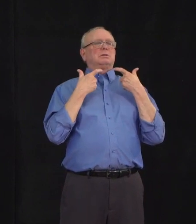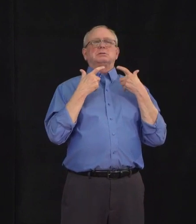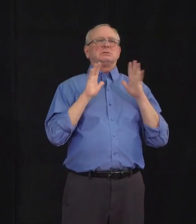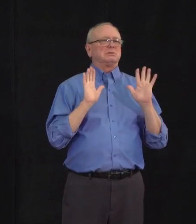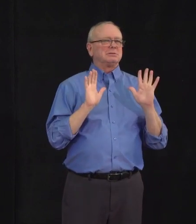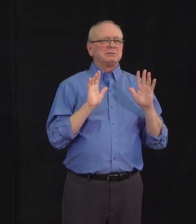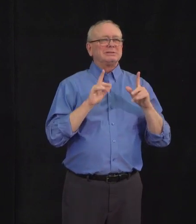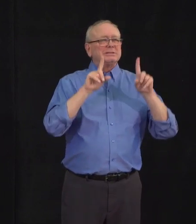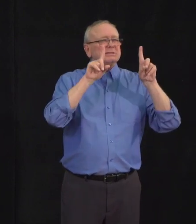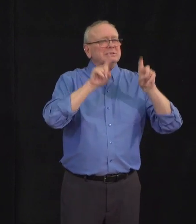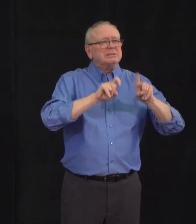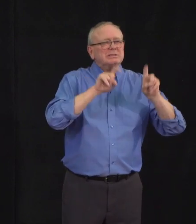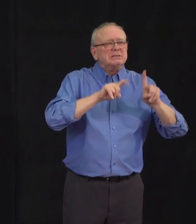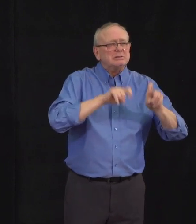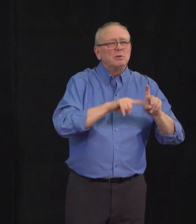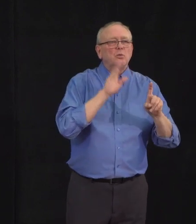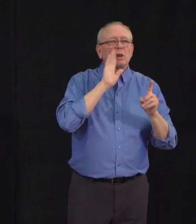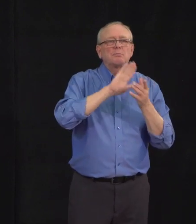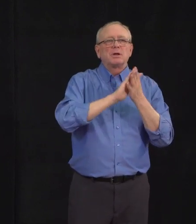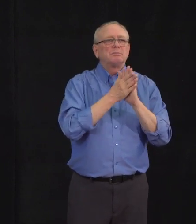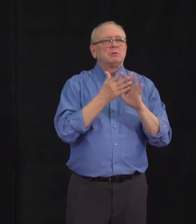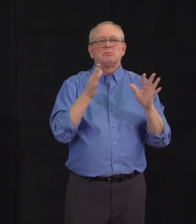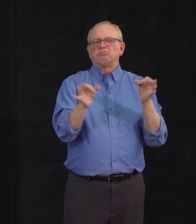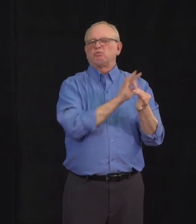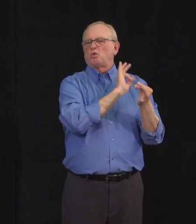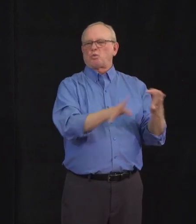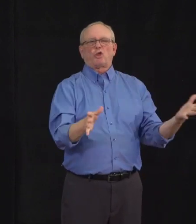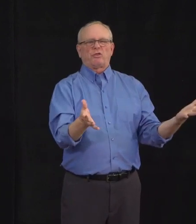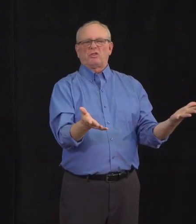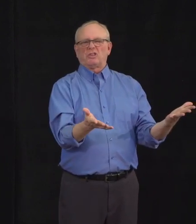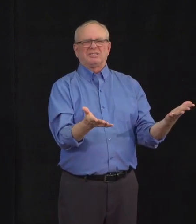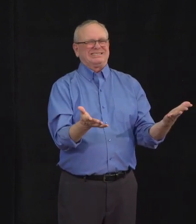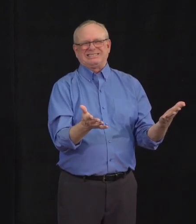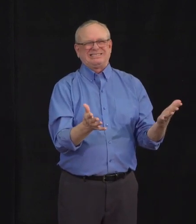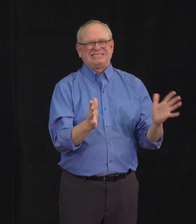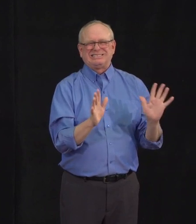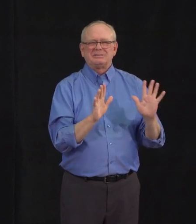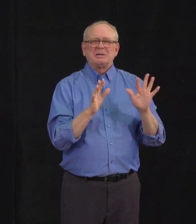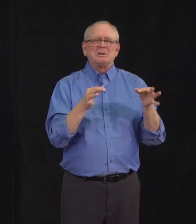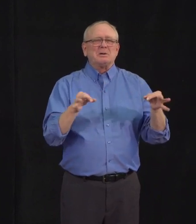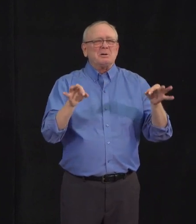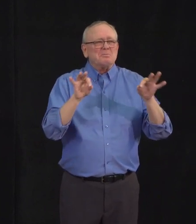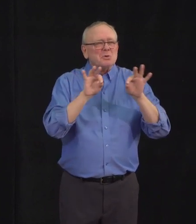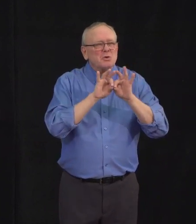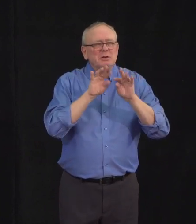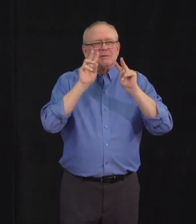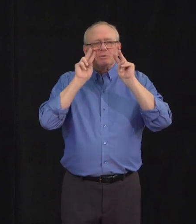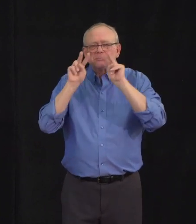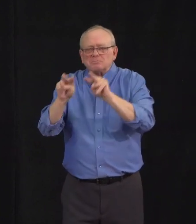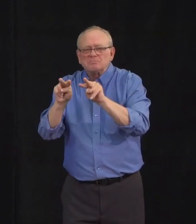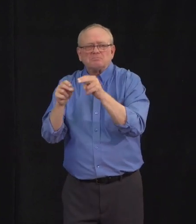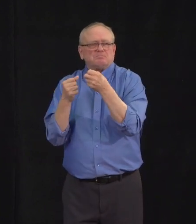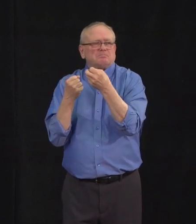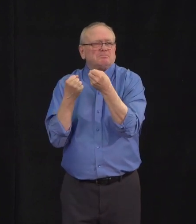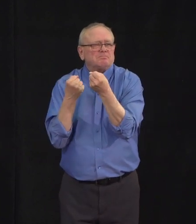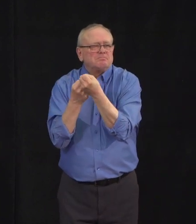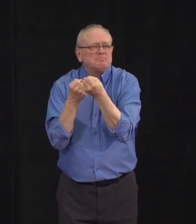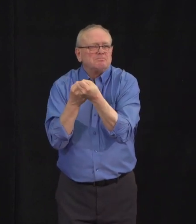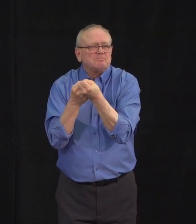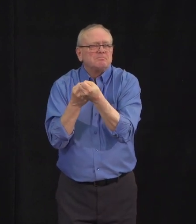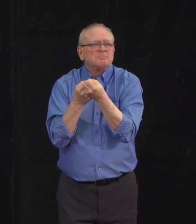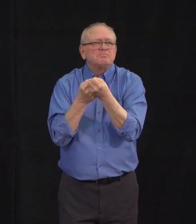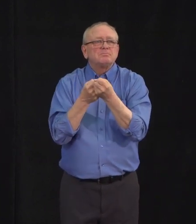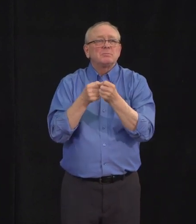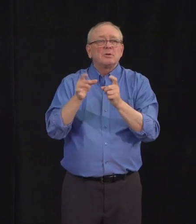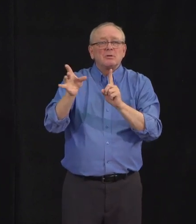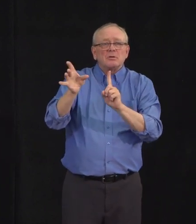again, that every setting that workers are in be settings that are safe, whether that's the